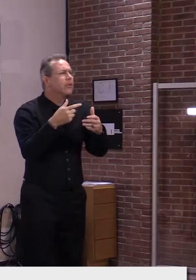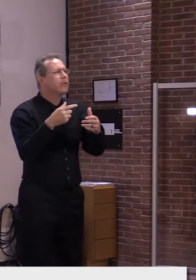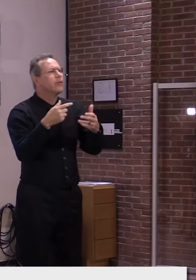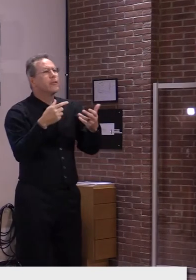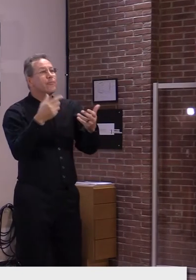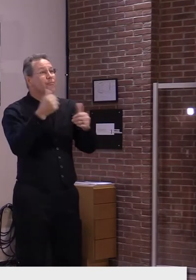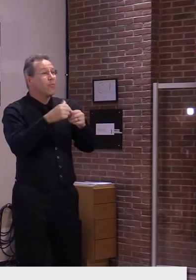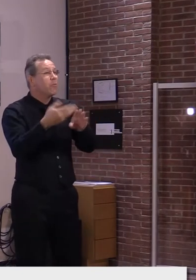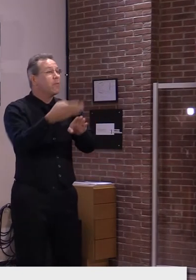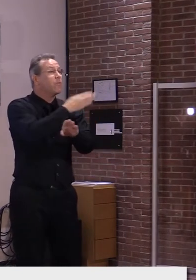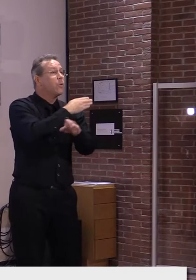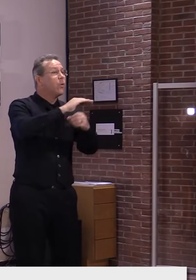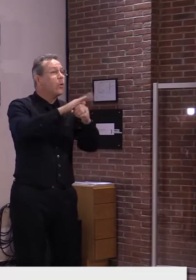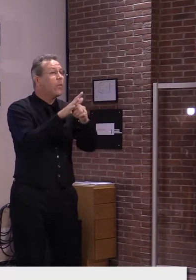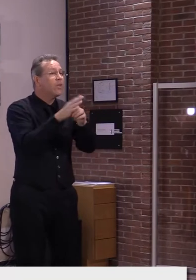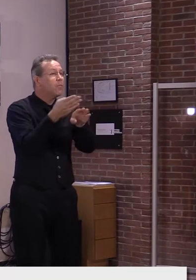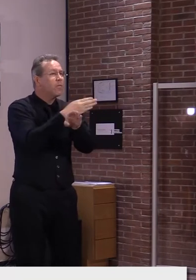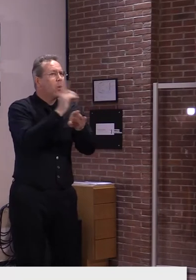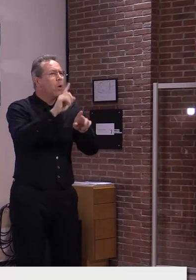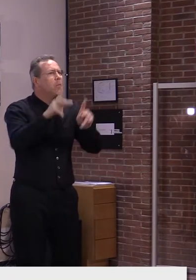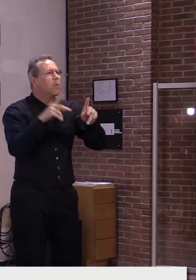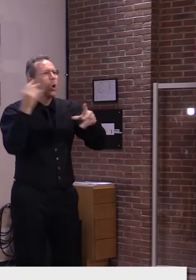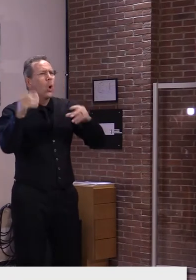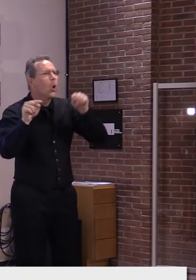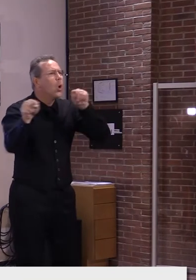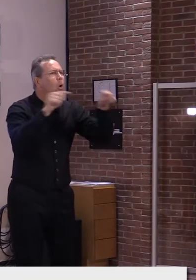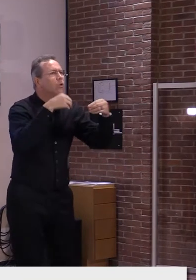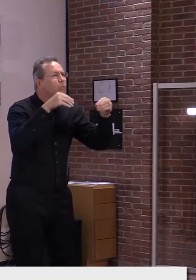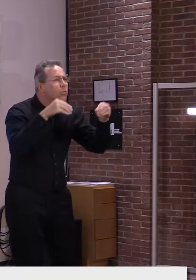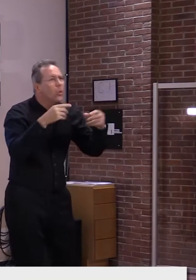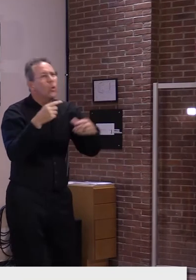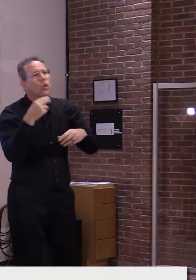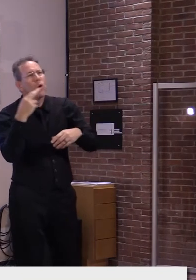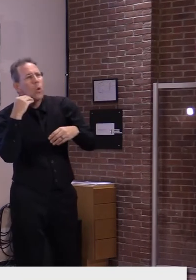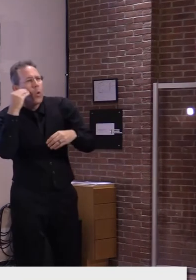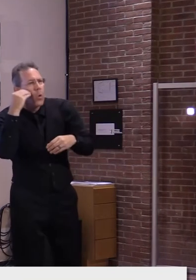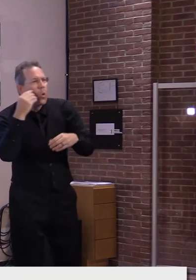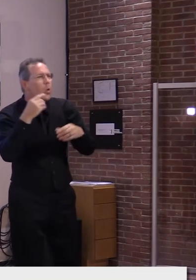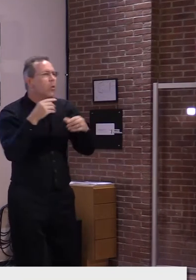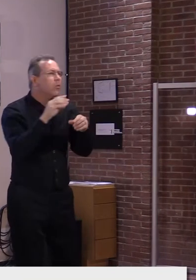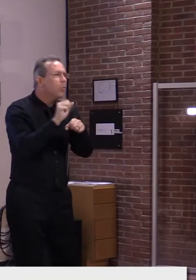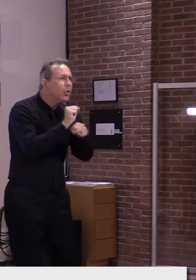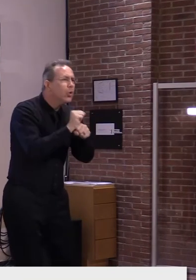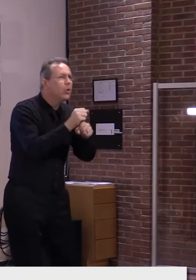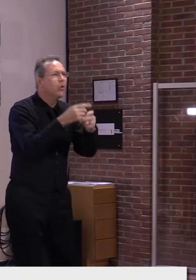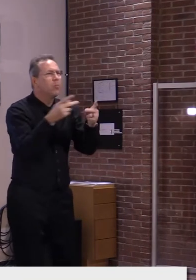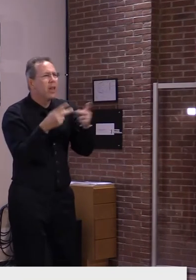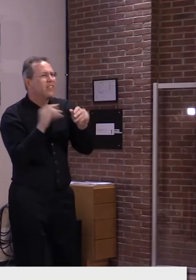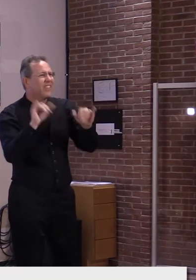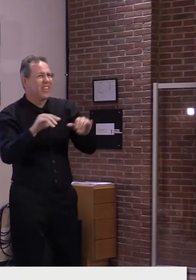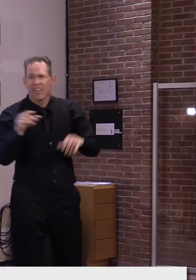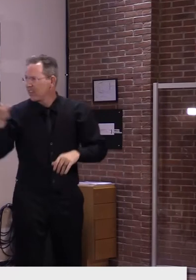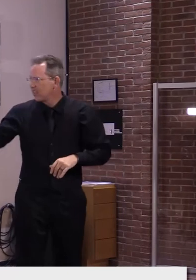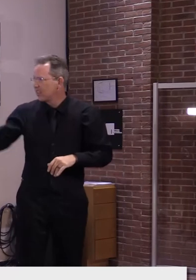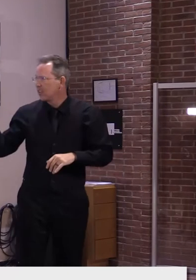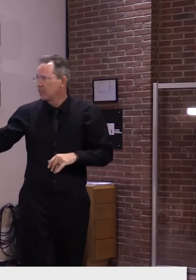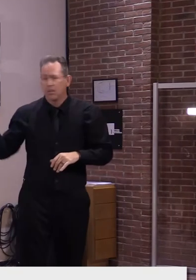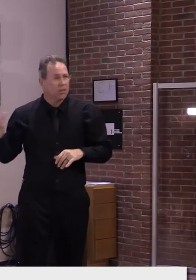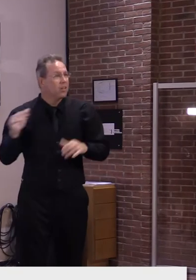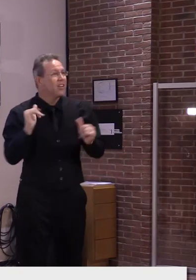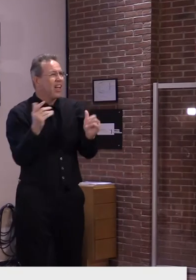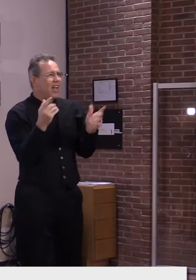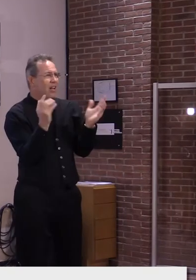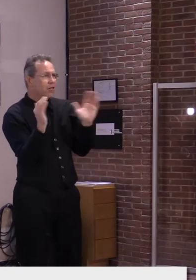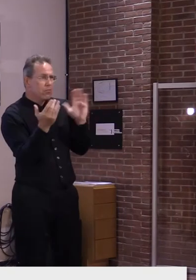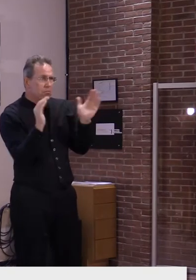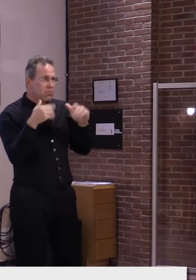pre-pandemic movement here in Vermont. As you can see from the graph, retail and recreation depicted in the dark blue is